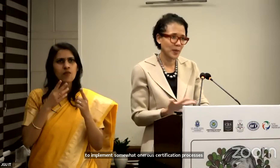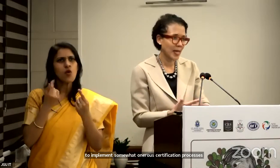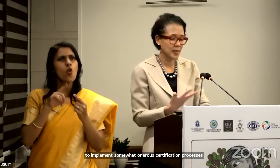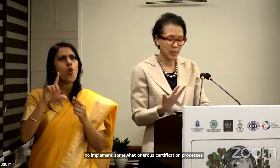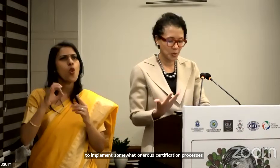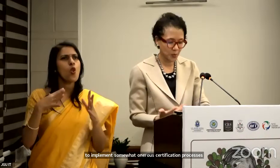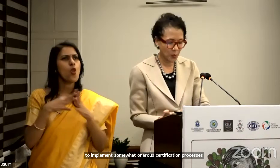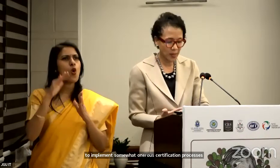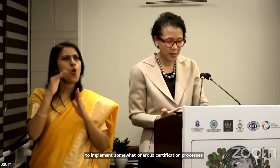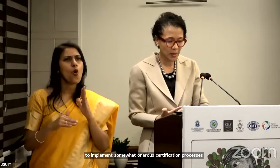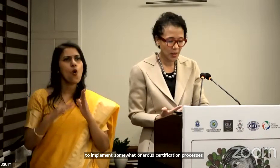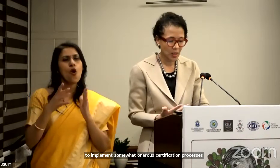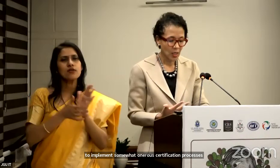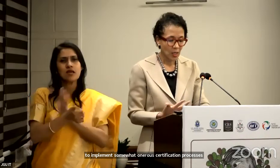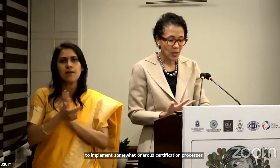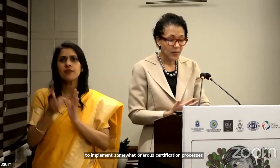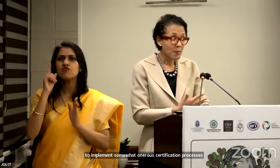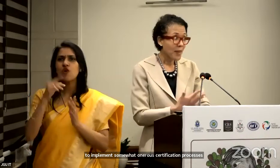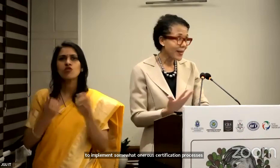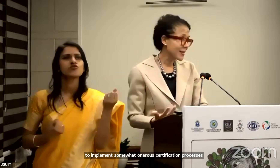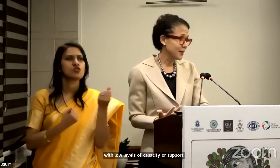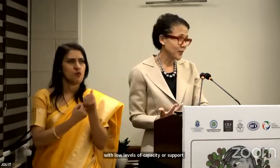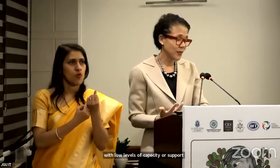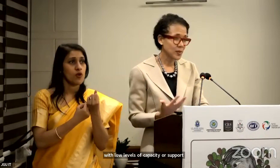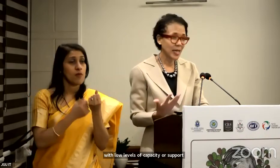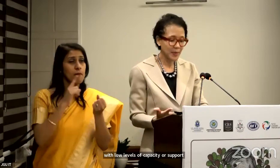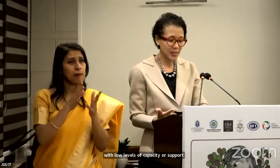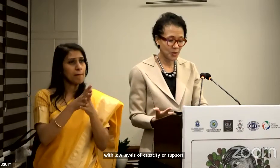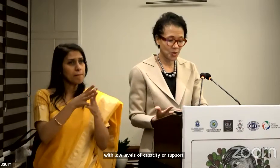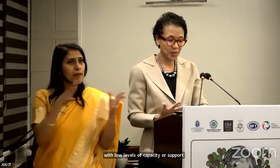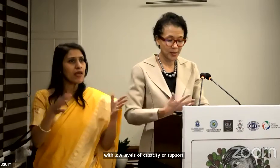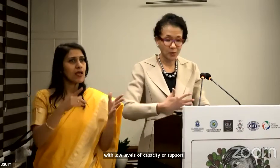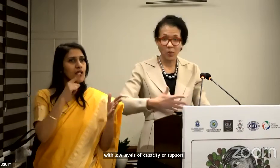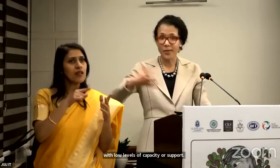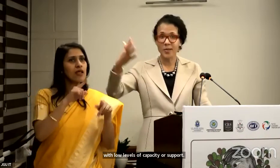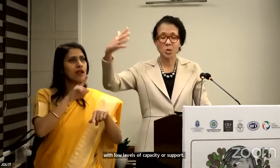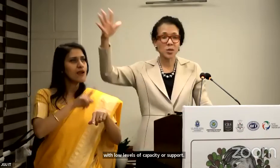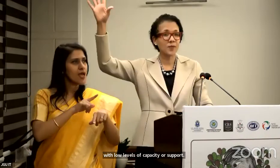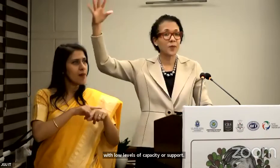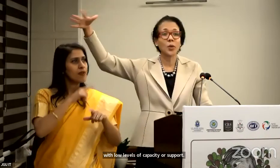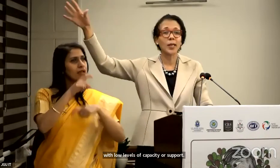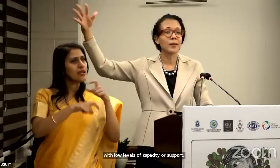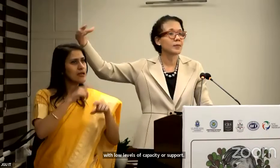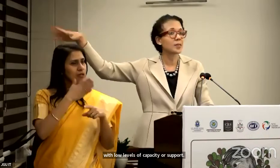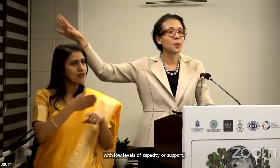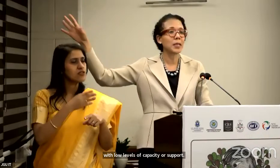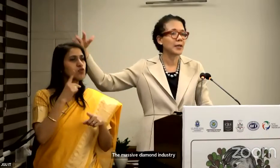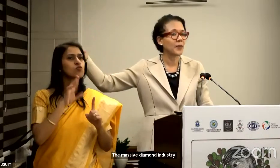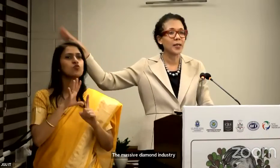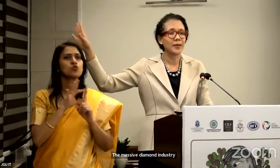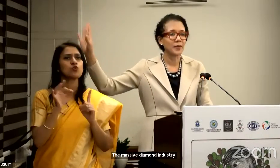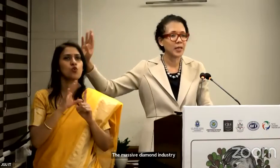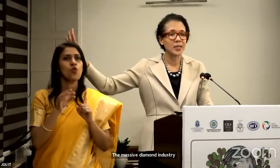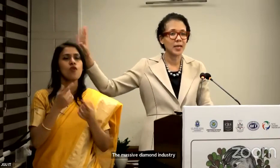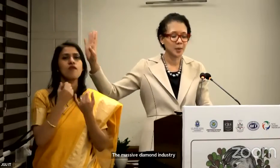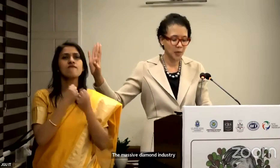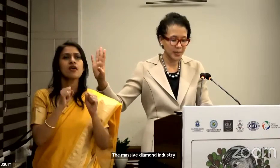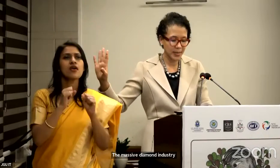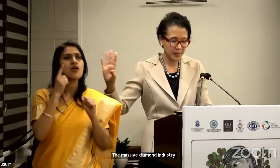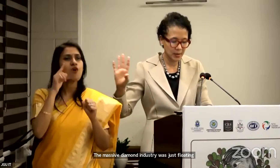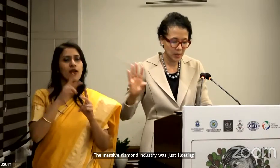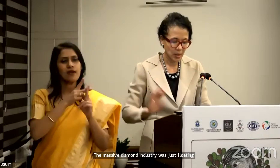levels of capacity or support, the massive diamond industry was just floating completely free of the